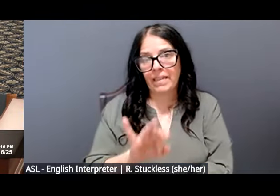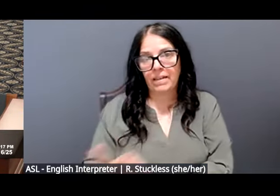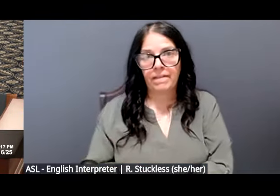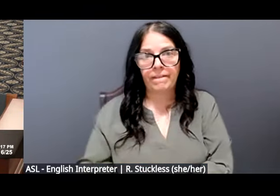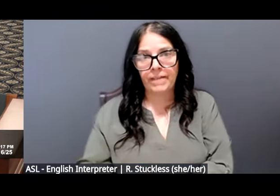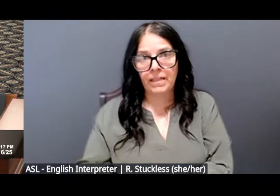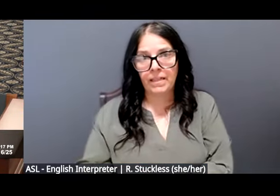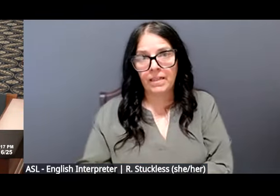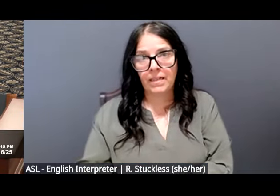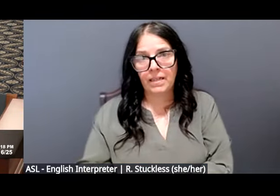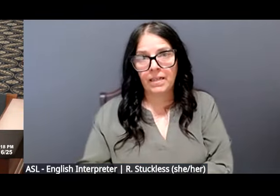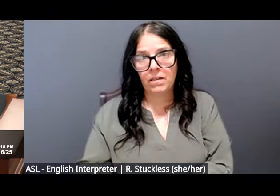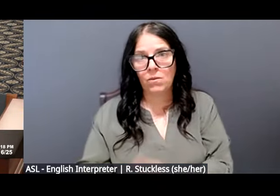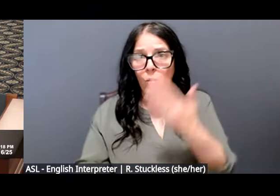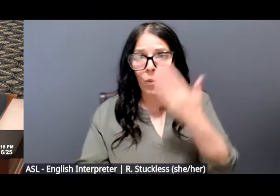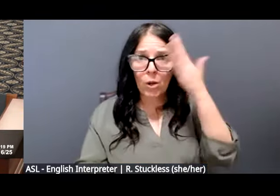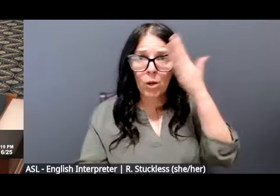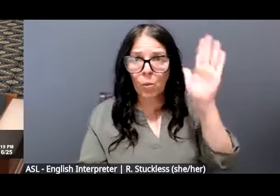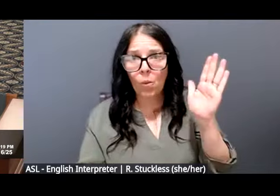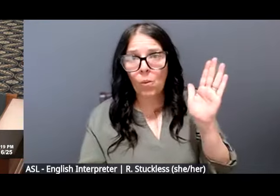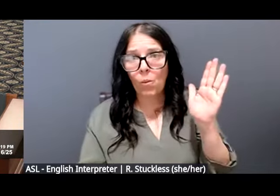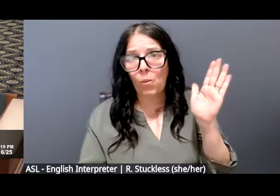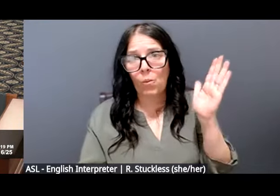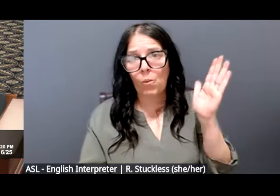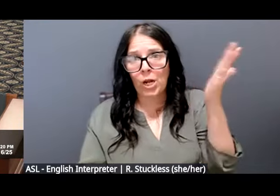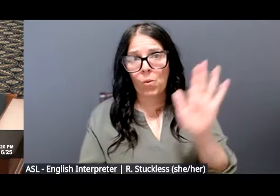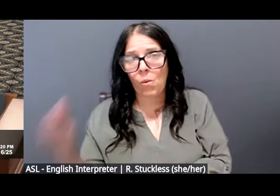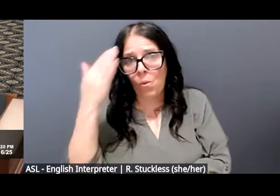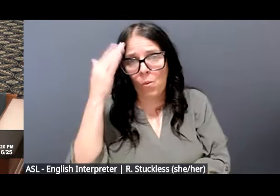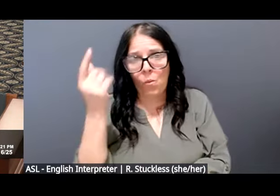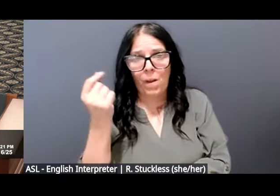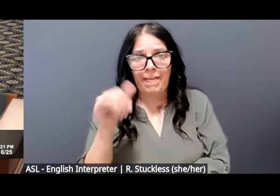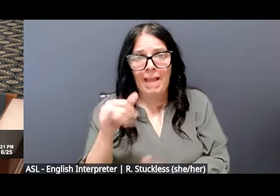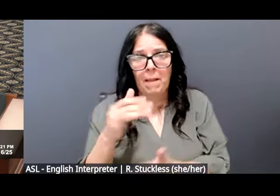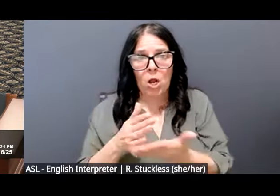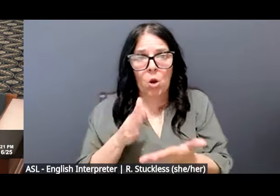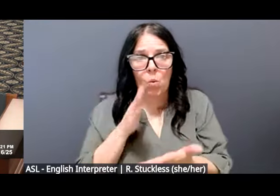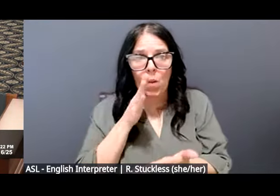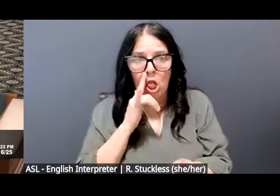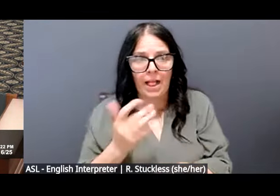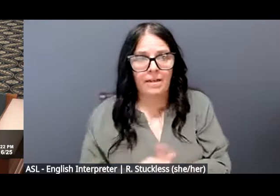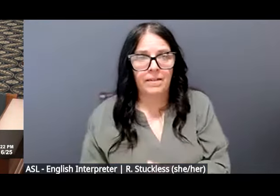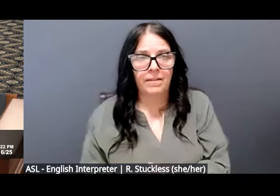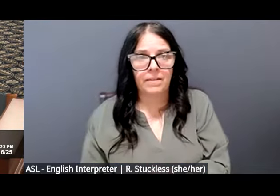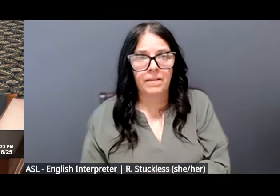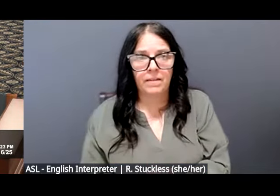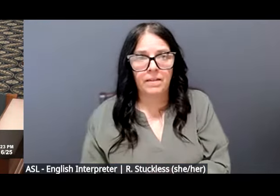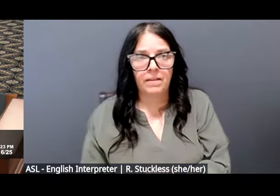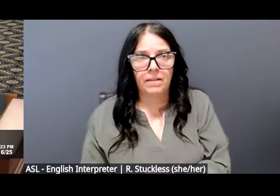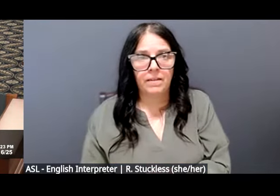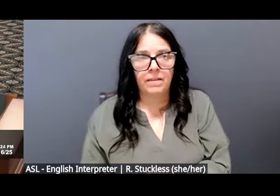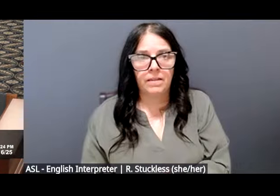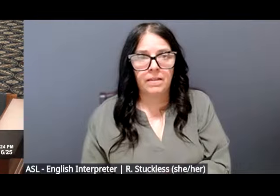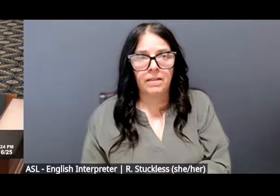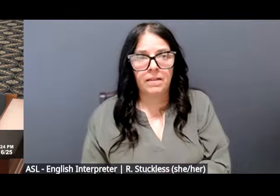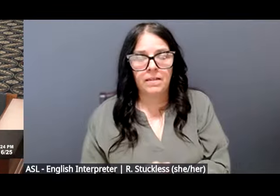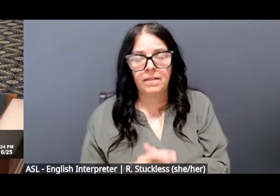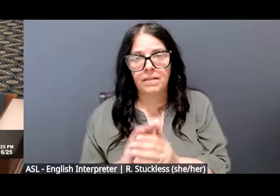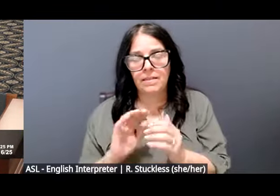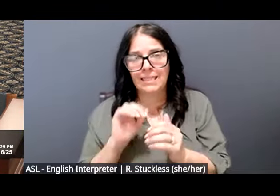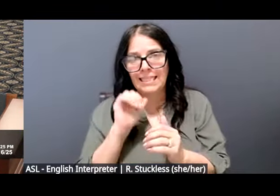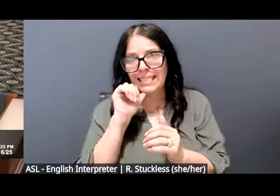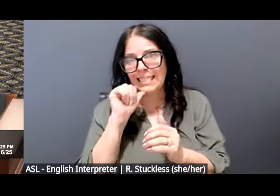we don't know. We don't know what that part will be and how it doesn't conflict with the Secretary of State's not